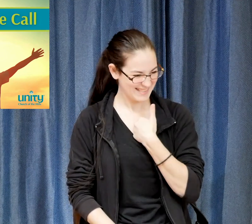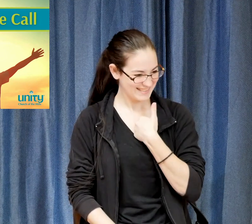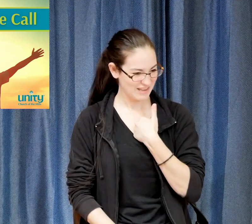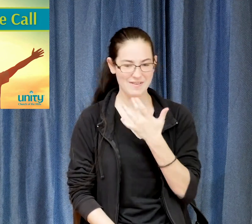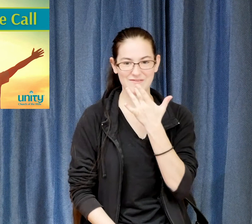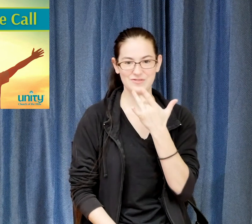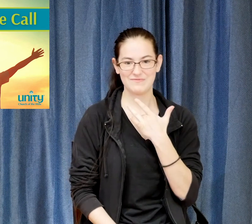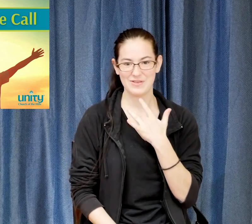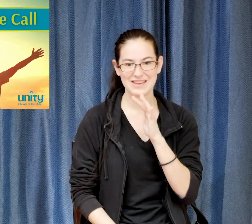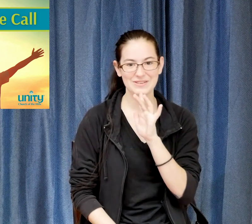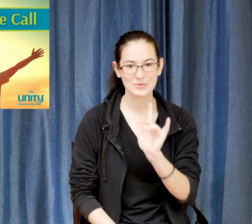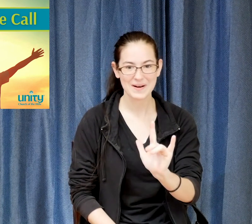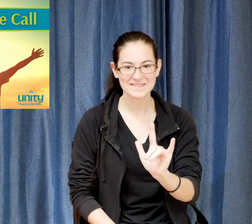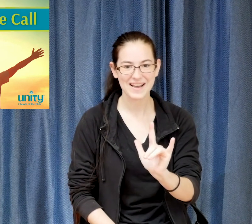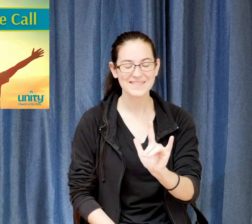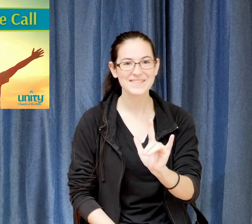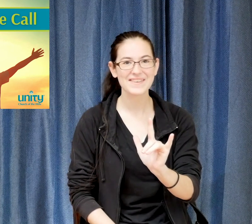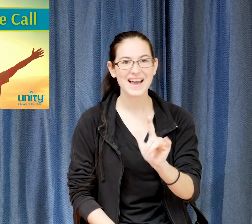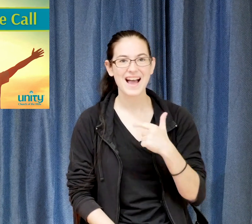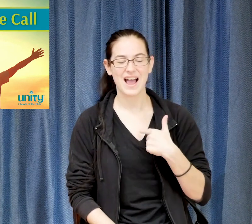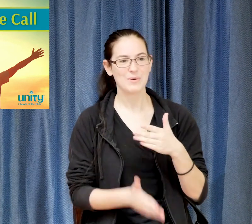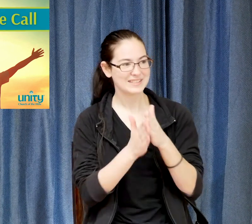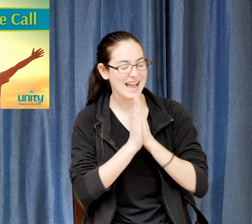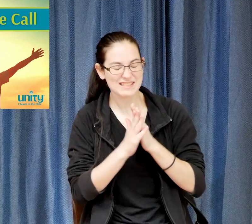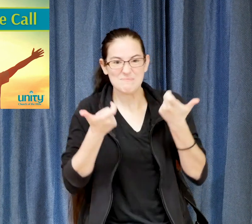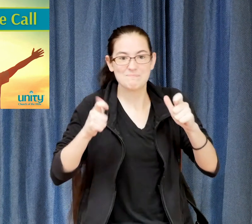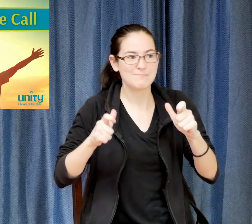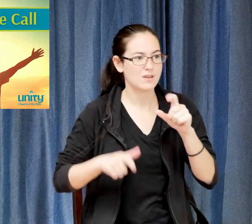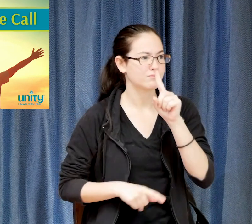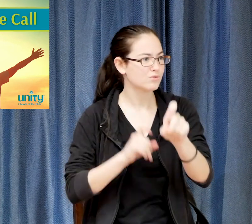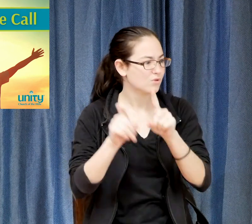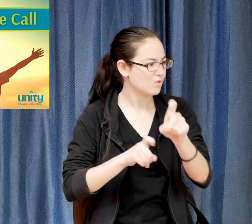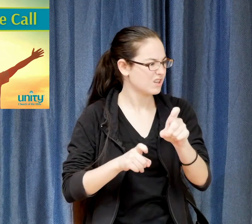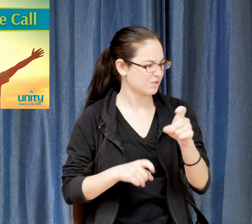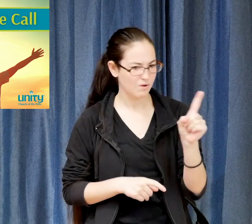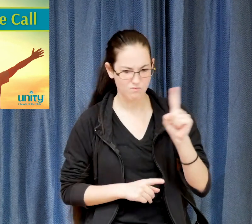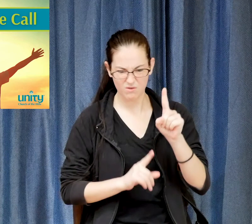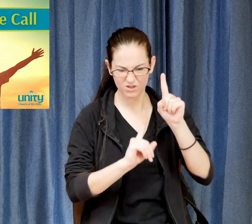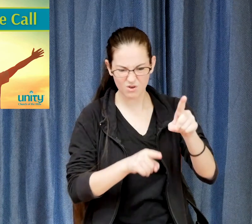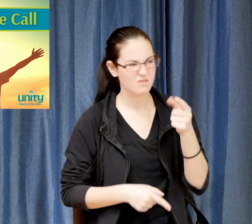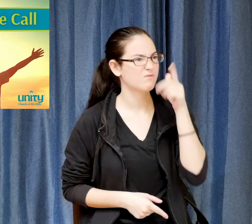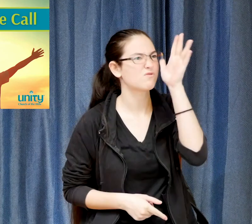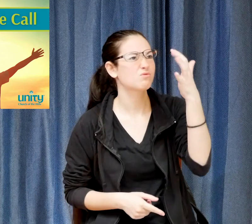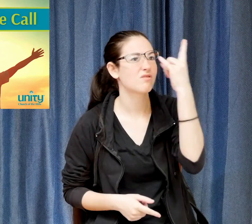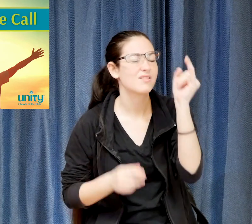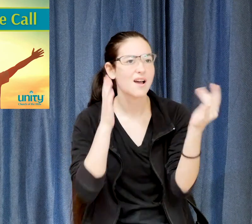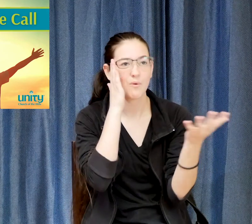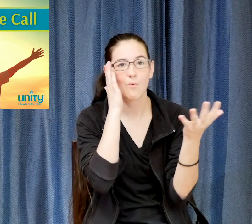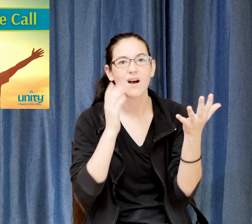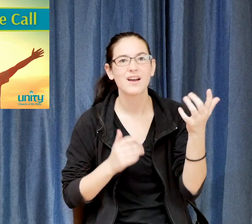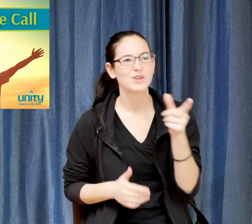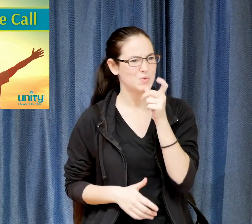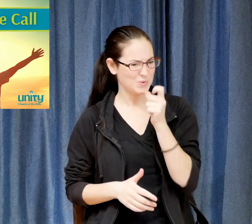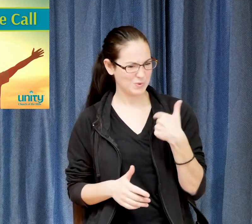very, very long time ago, I was asking big questions about where I was going, what I wanted to do, and who